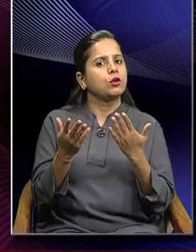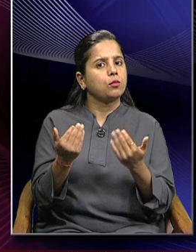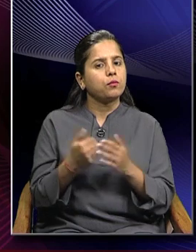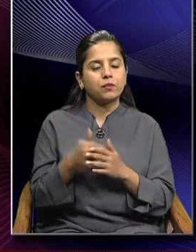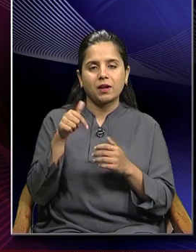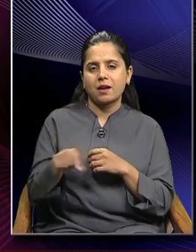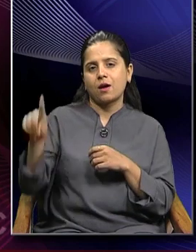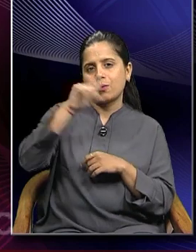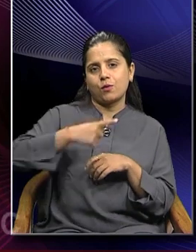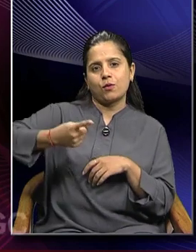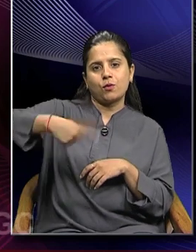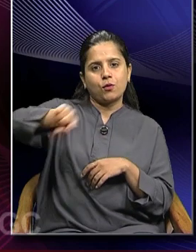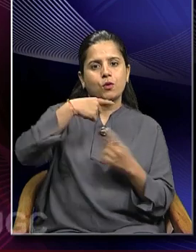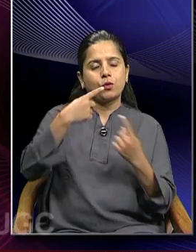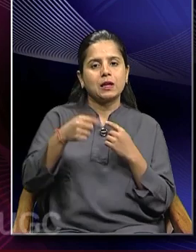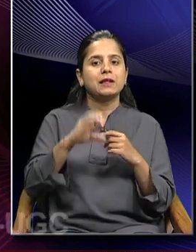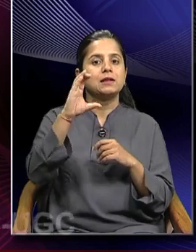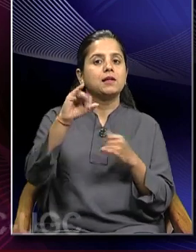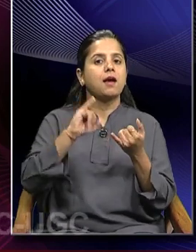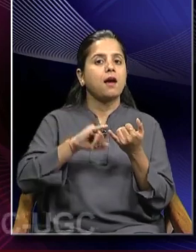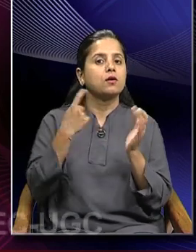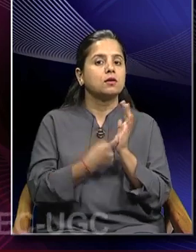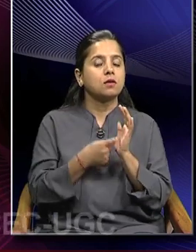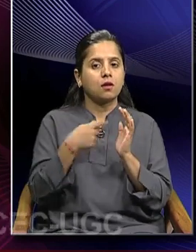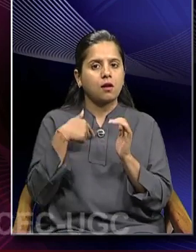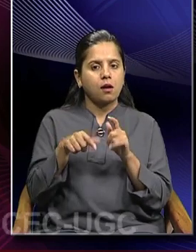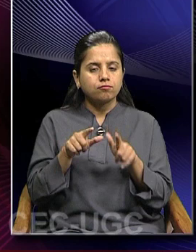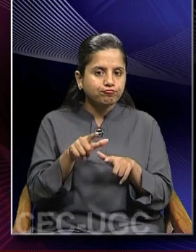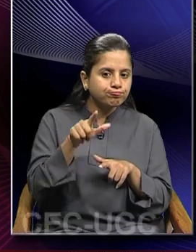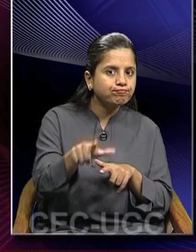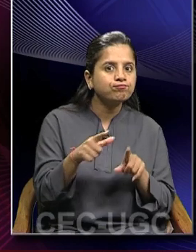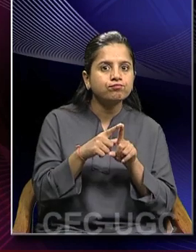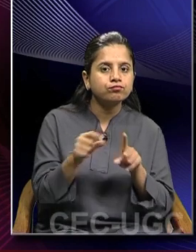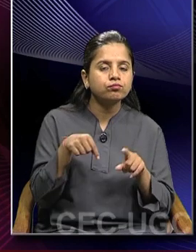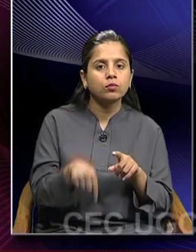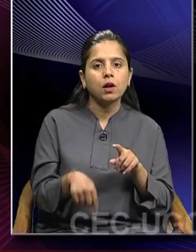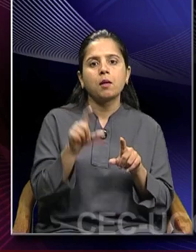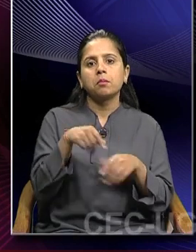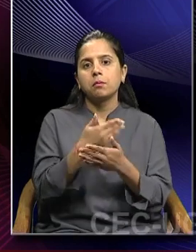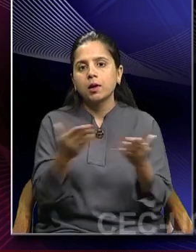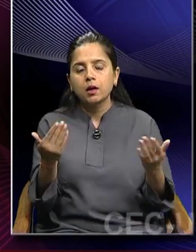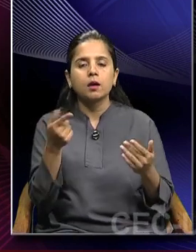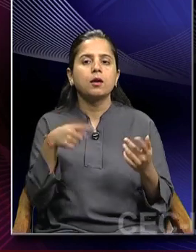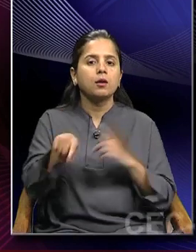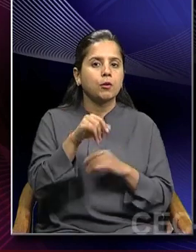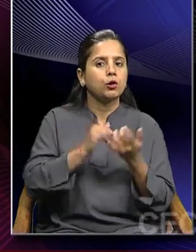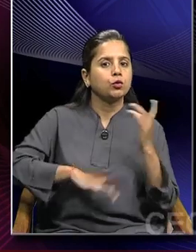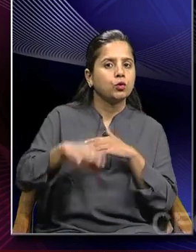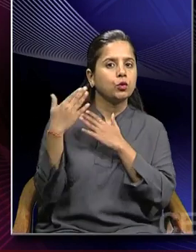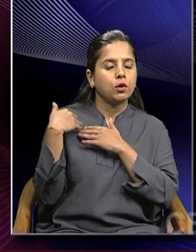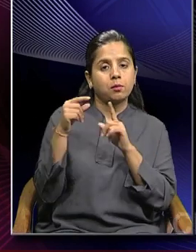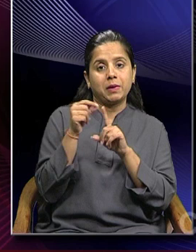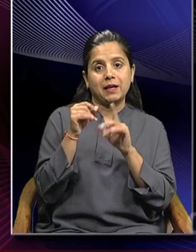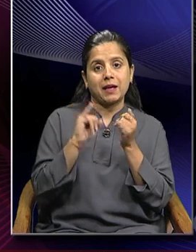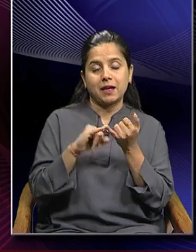nowadays when we talk about corporate social responsibility, going a step ahead, when we talk about public social responsibility, that is